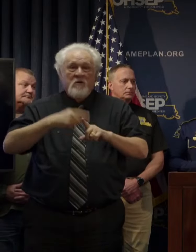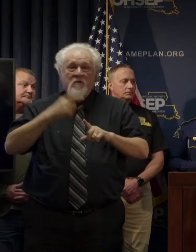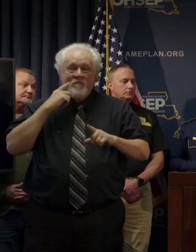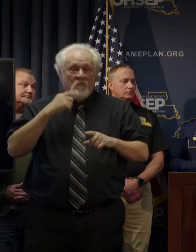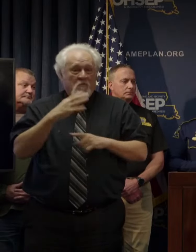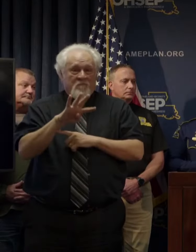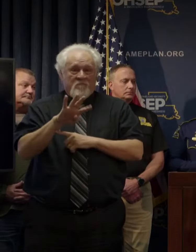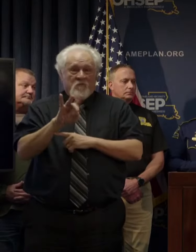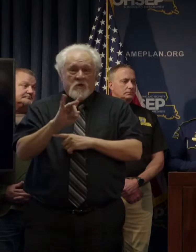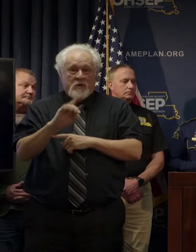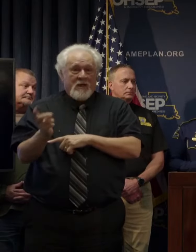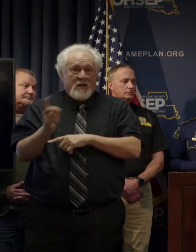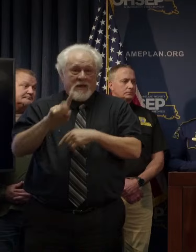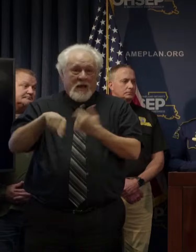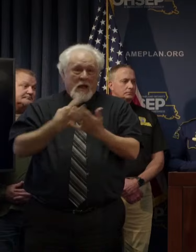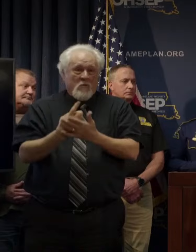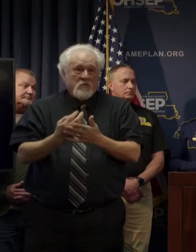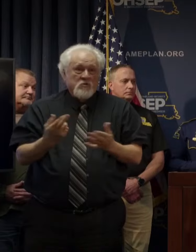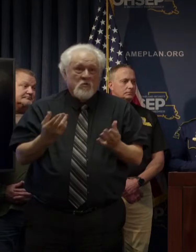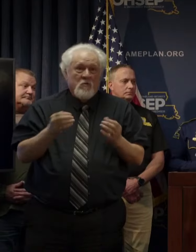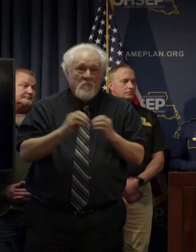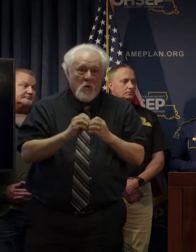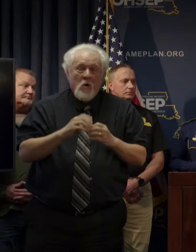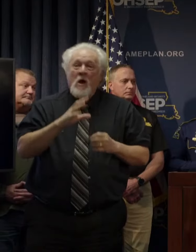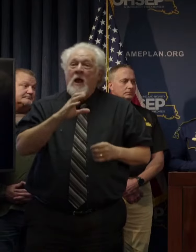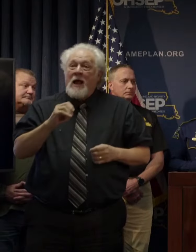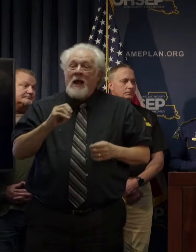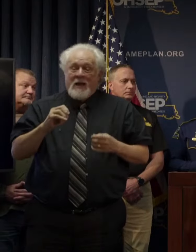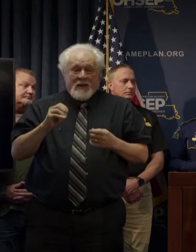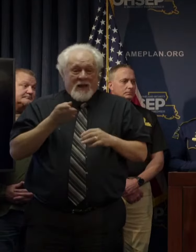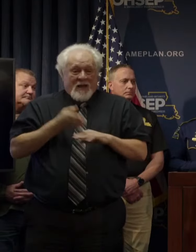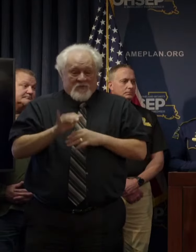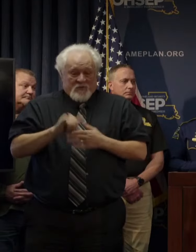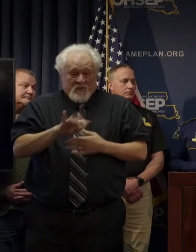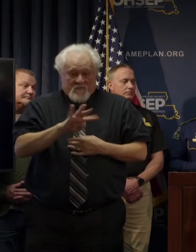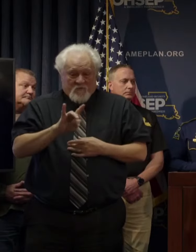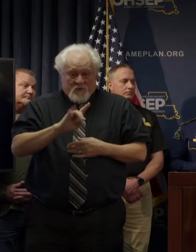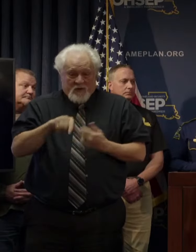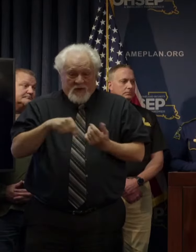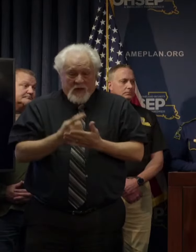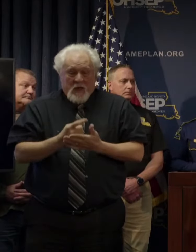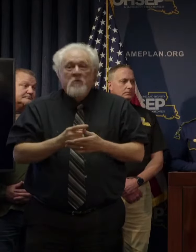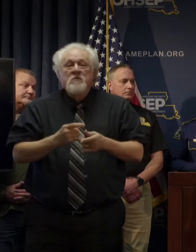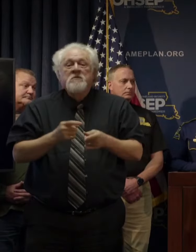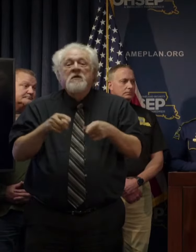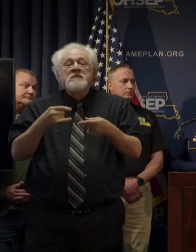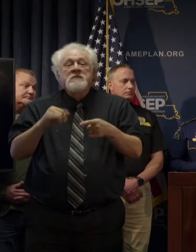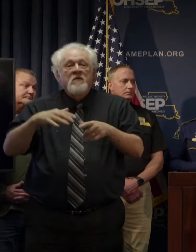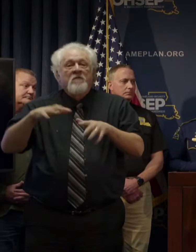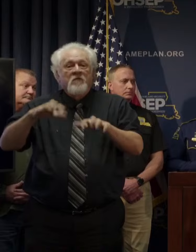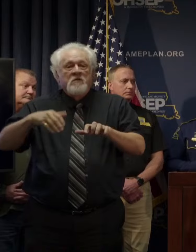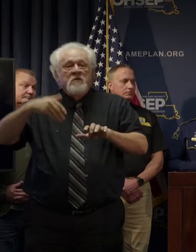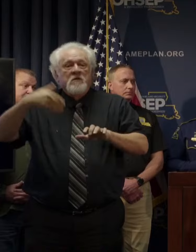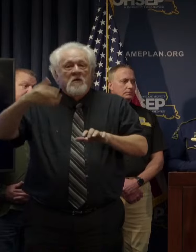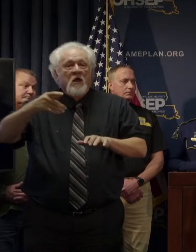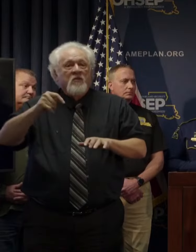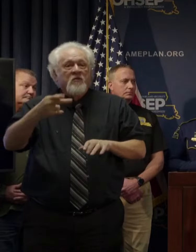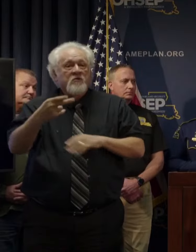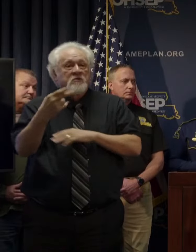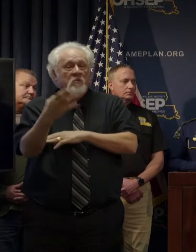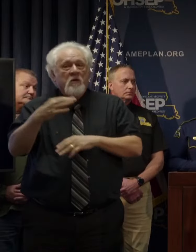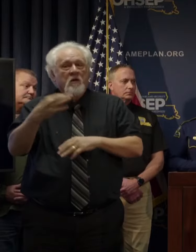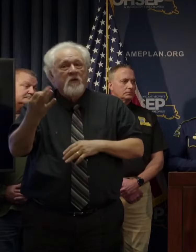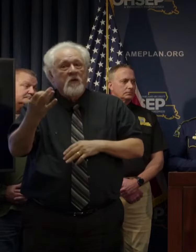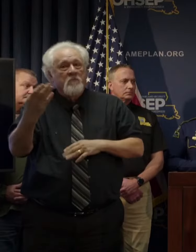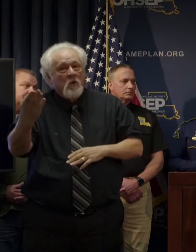of 48 hours or more. And even after that 48-hour spell, we're going to have freezes Thursday morning into Friday,